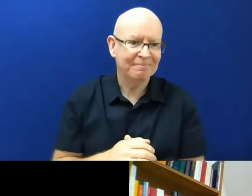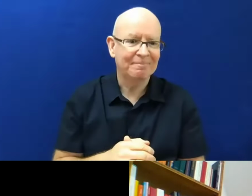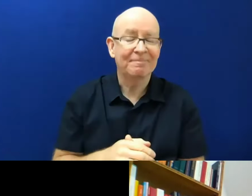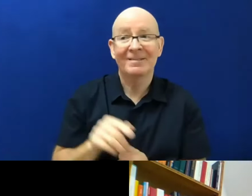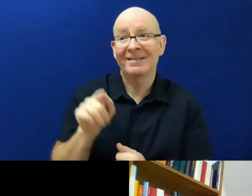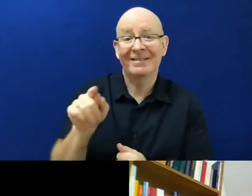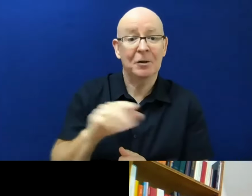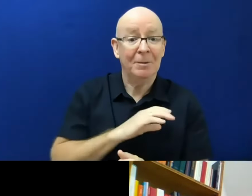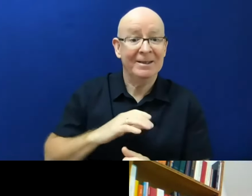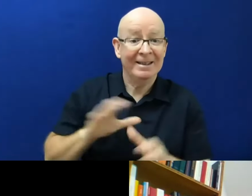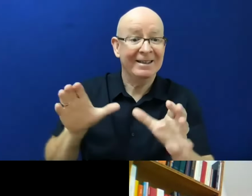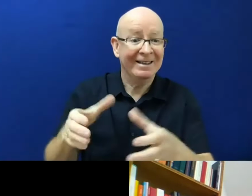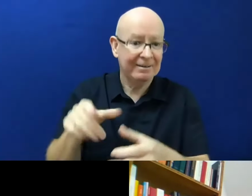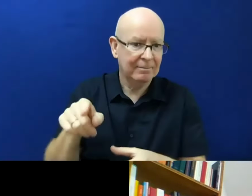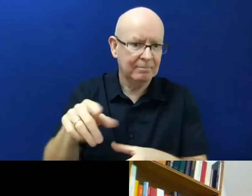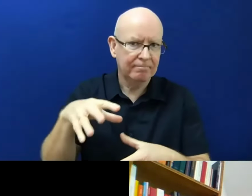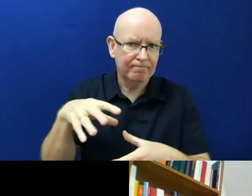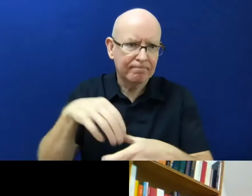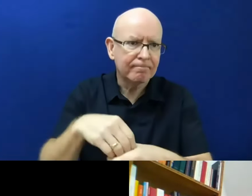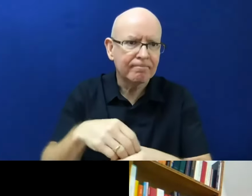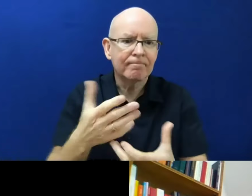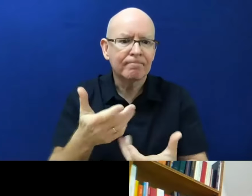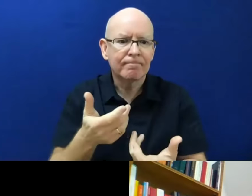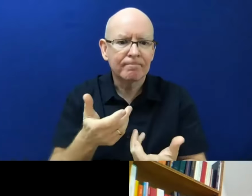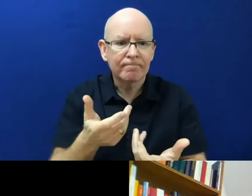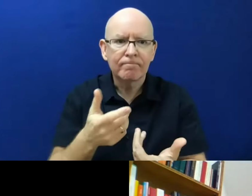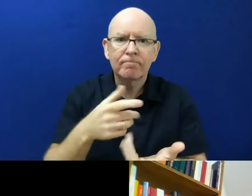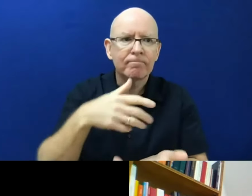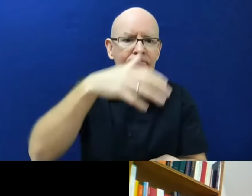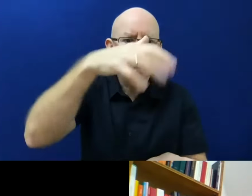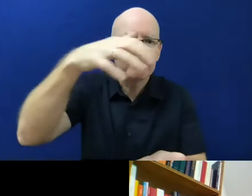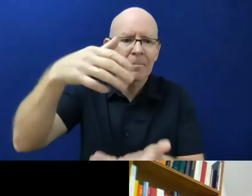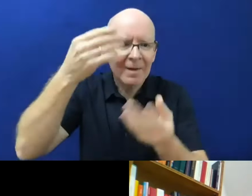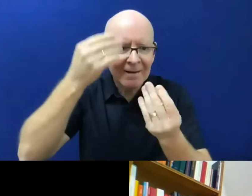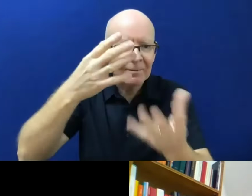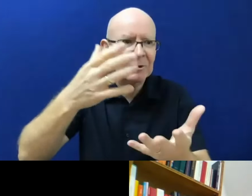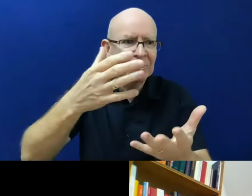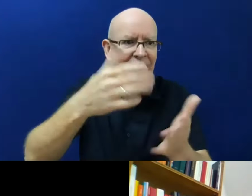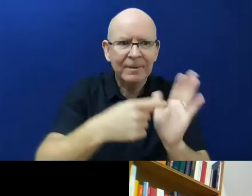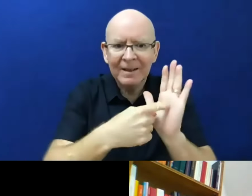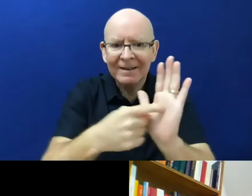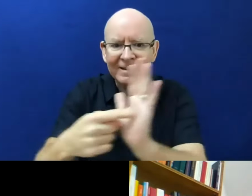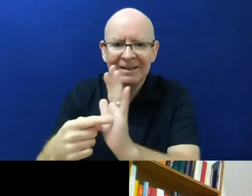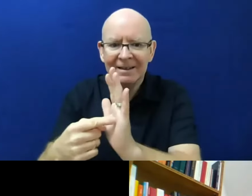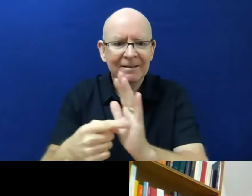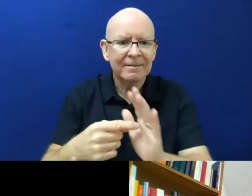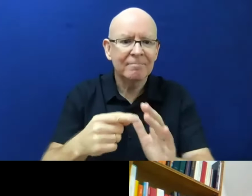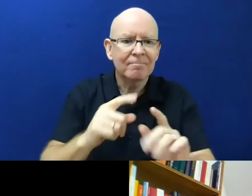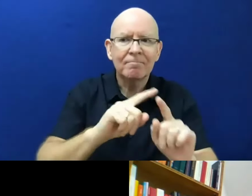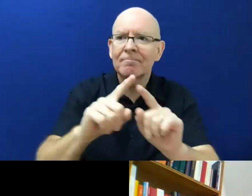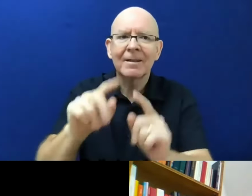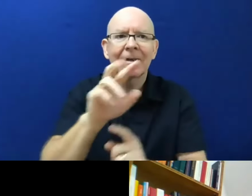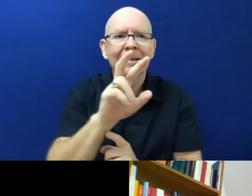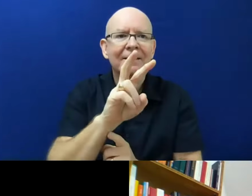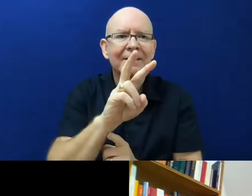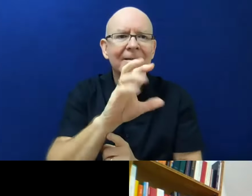receiving information and evidence from civil society organizations, from states, and in